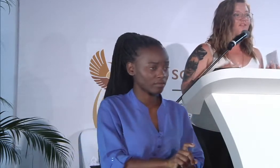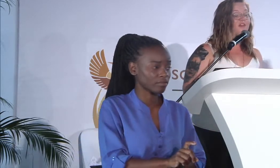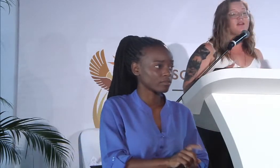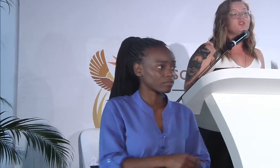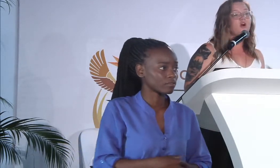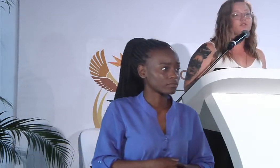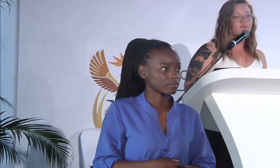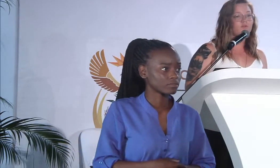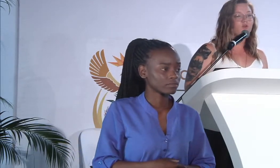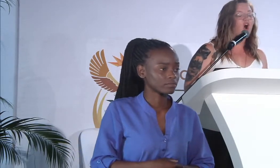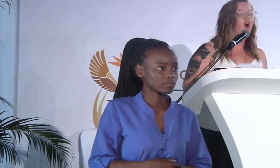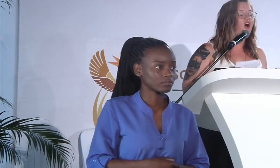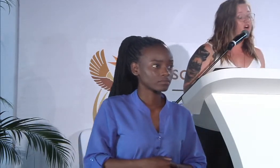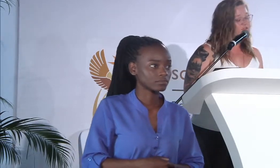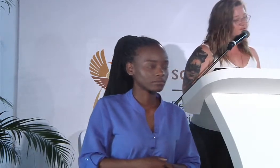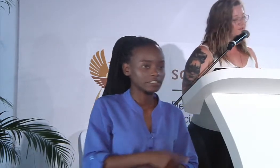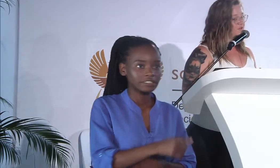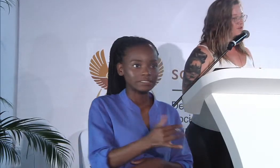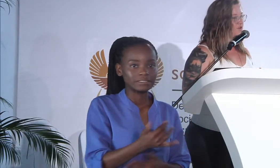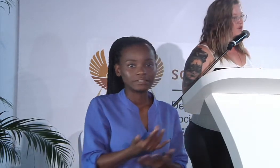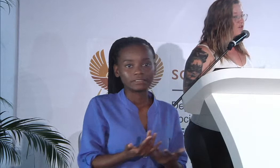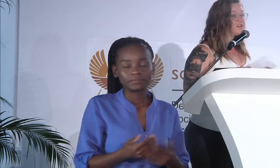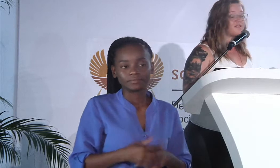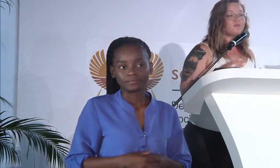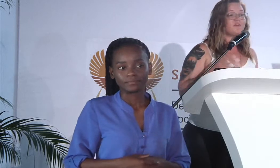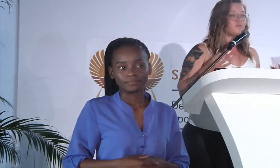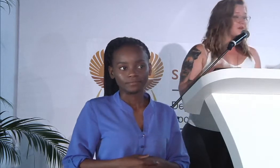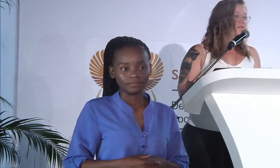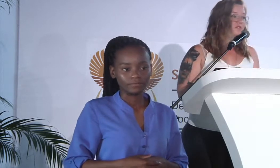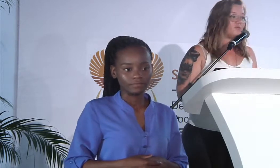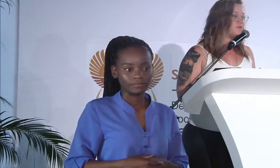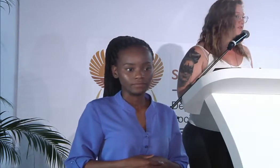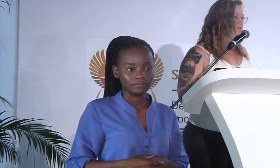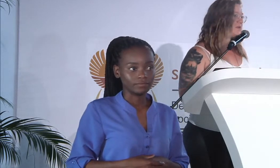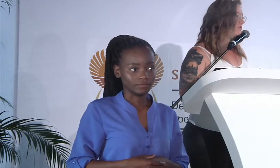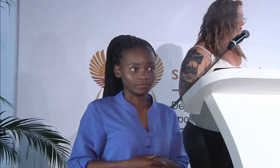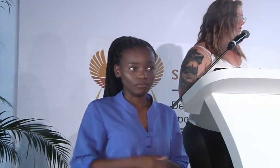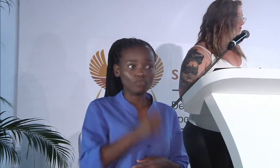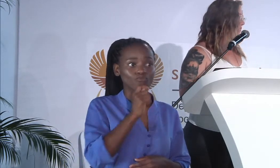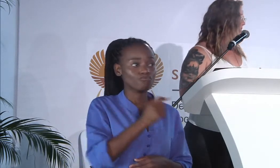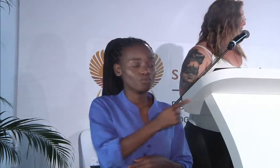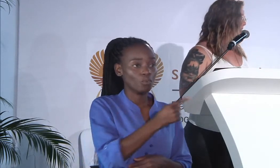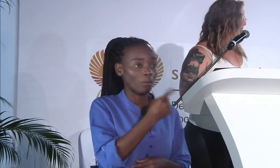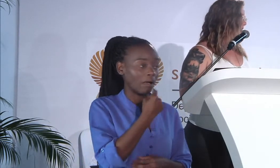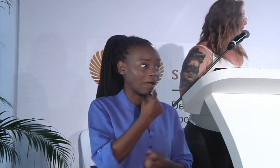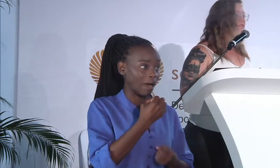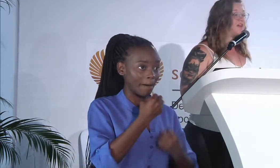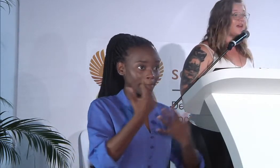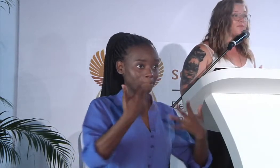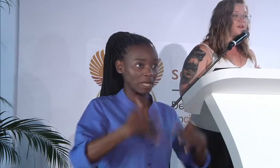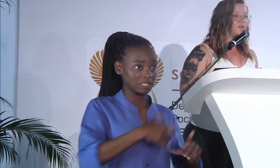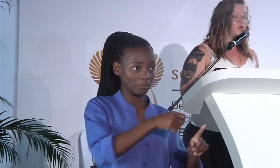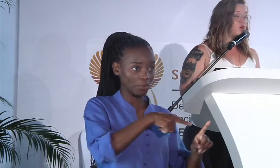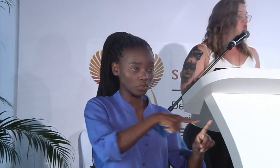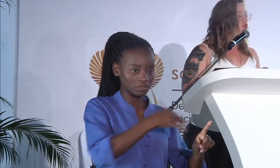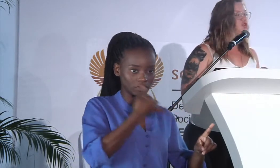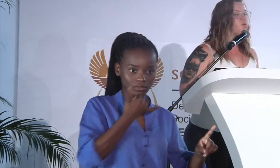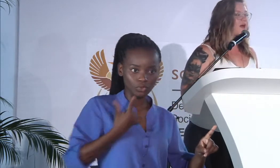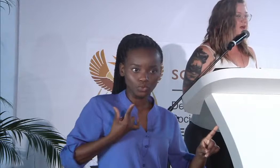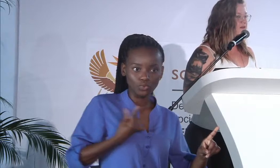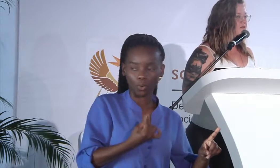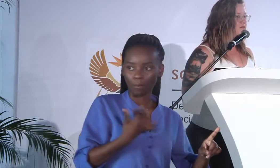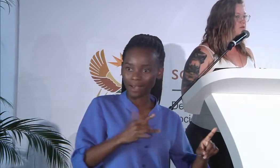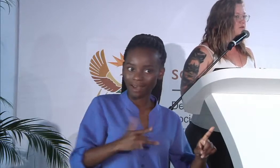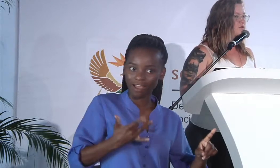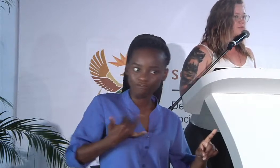If they had gone through half of what some of these amazing humans have been through, if they had been turned